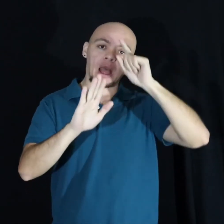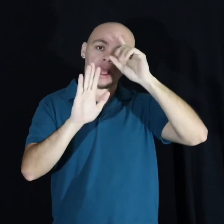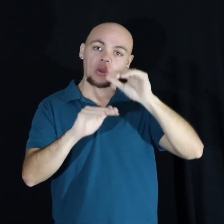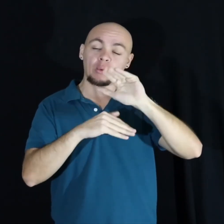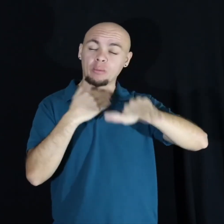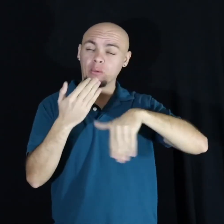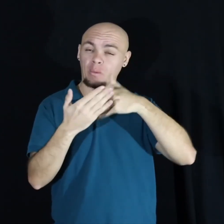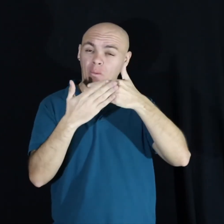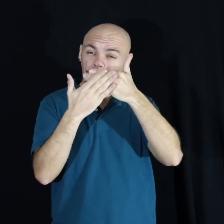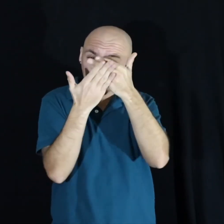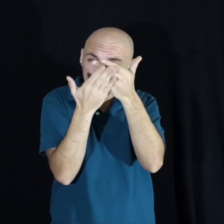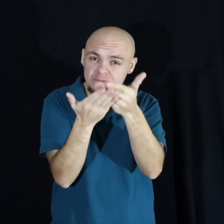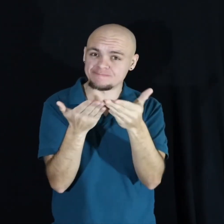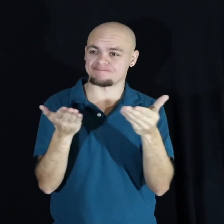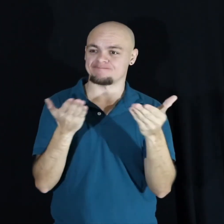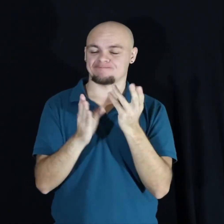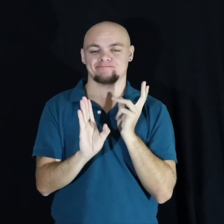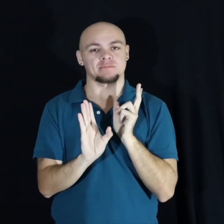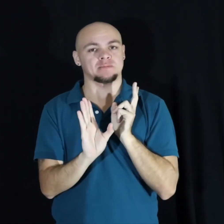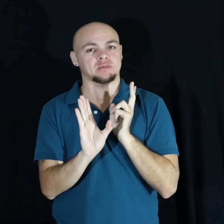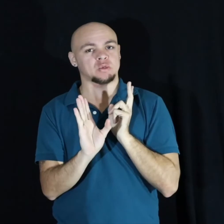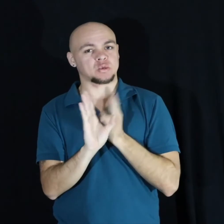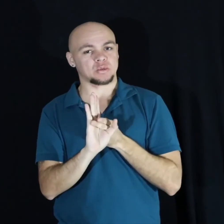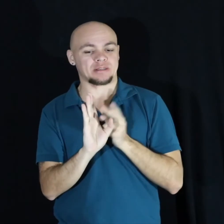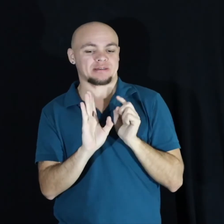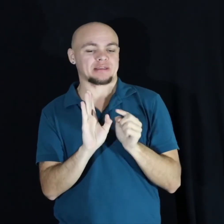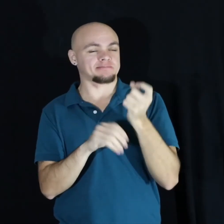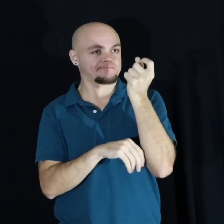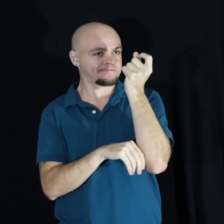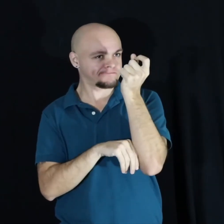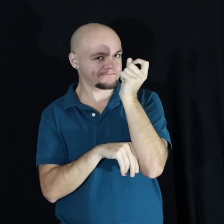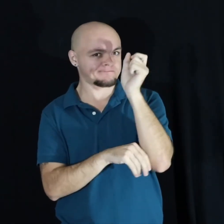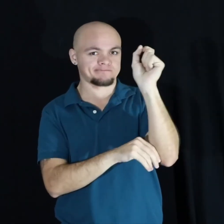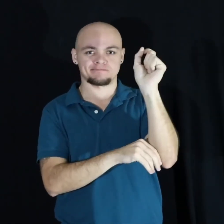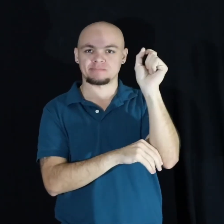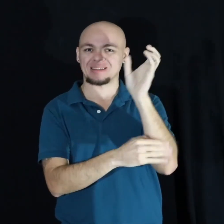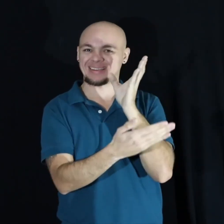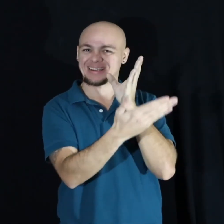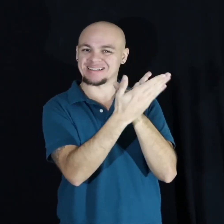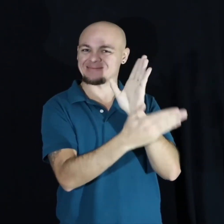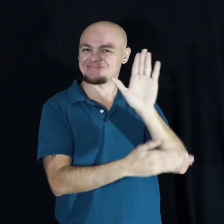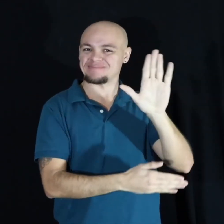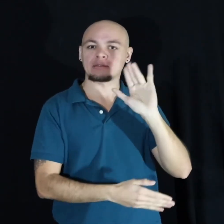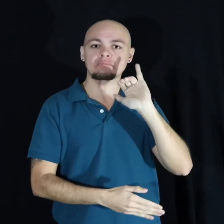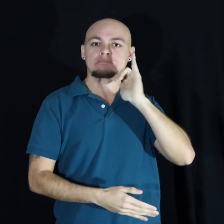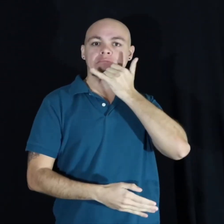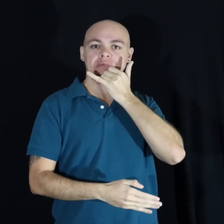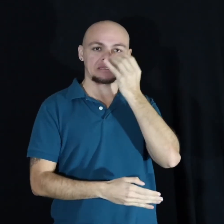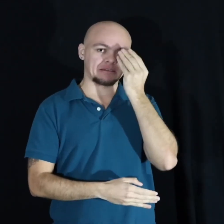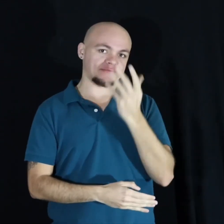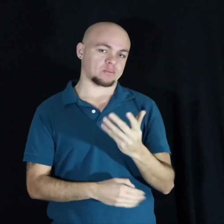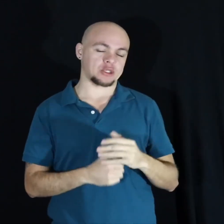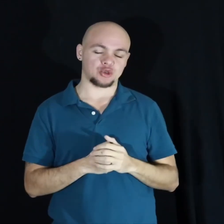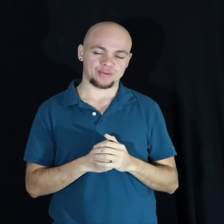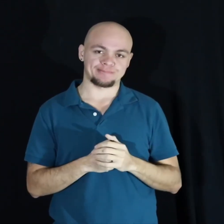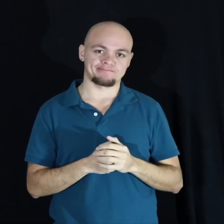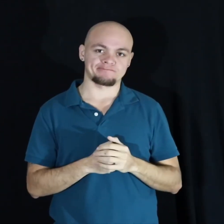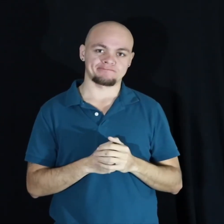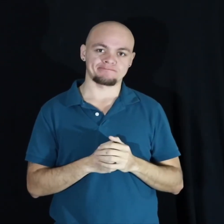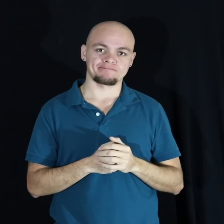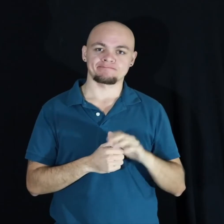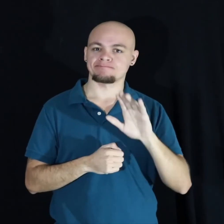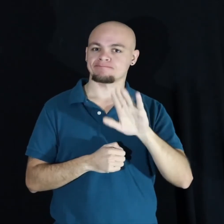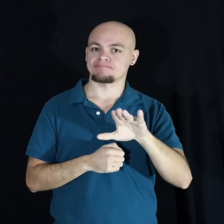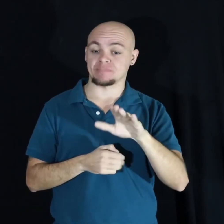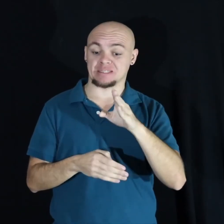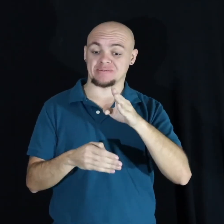of you can join me in this fight against disinformation. But and I will